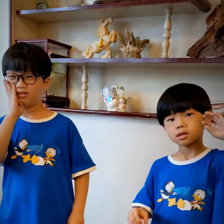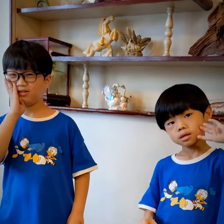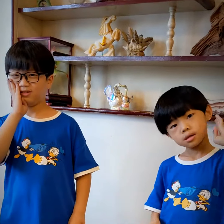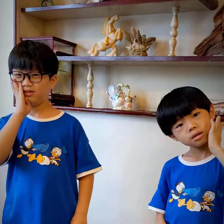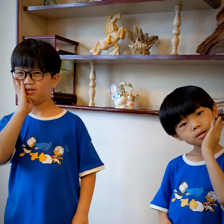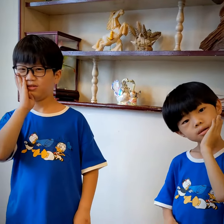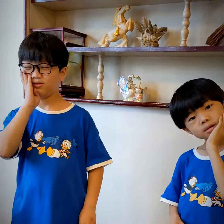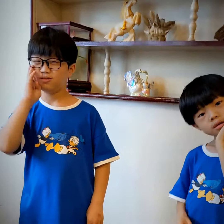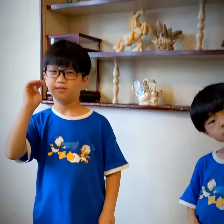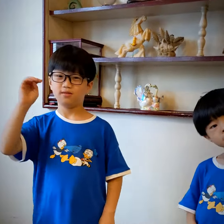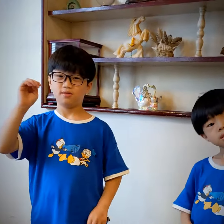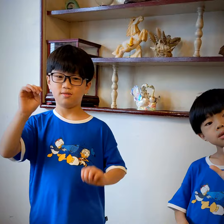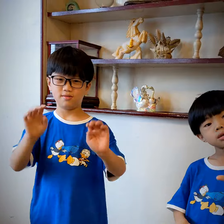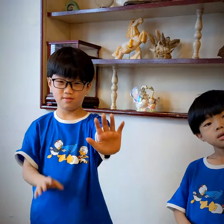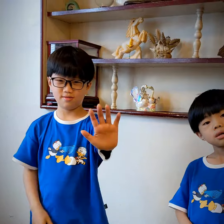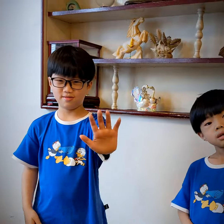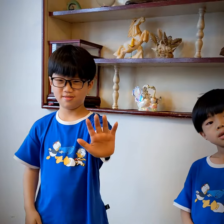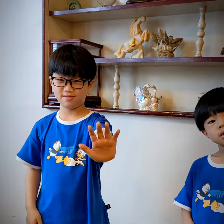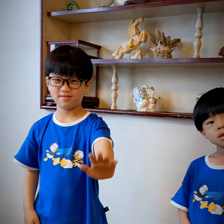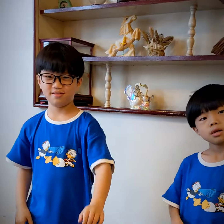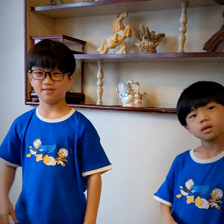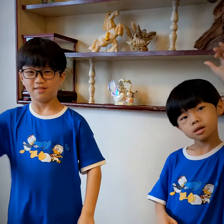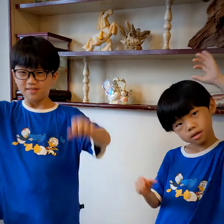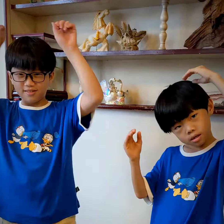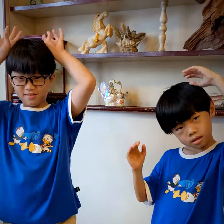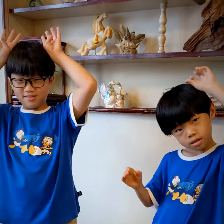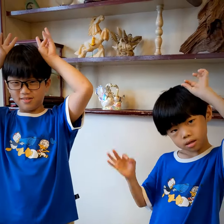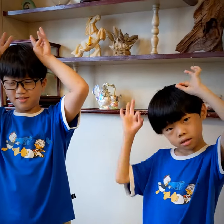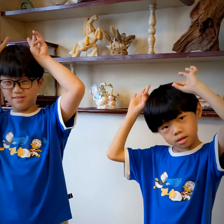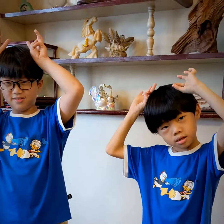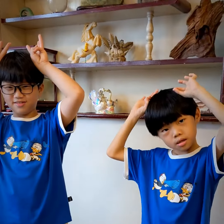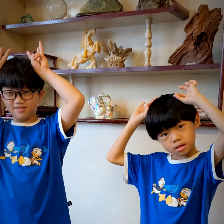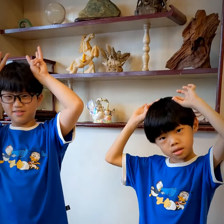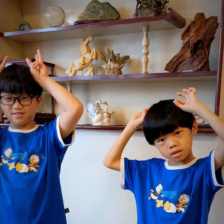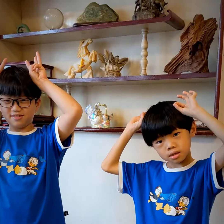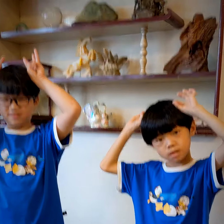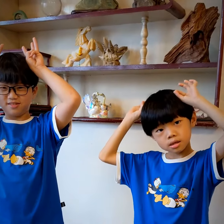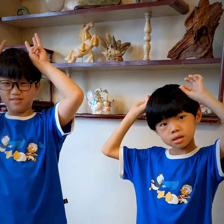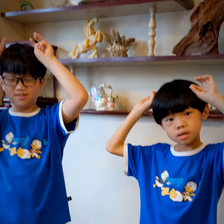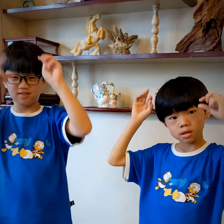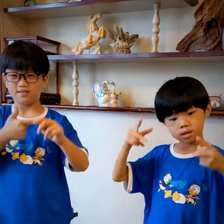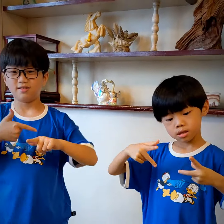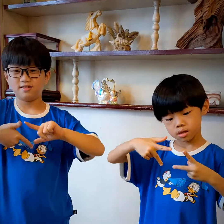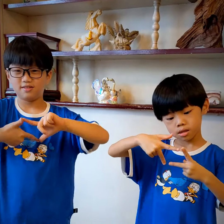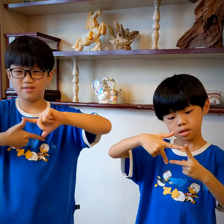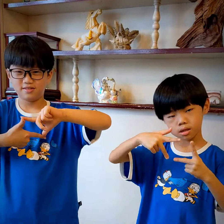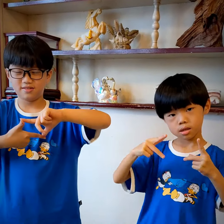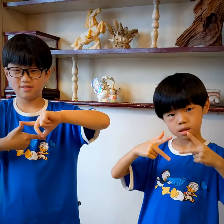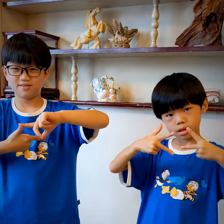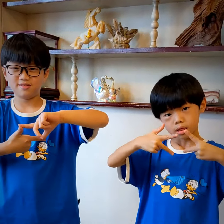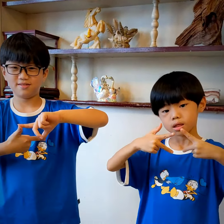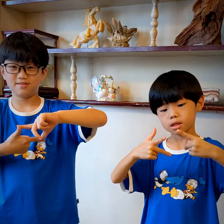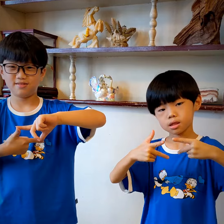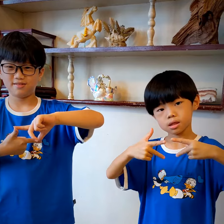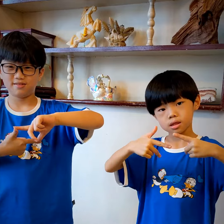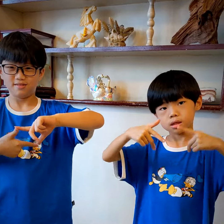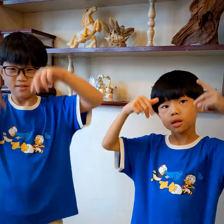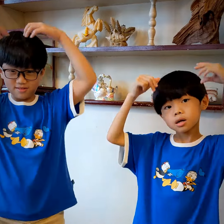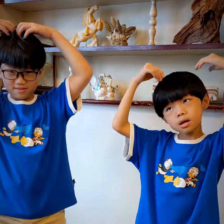life 1, 2, 3, 4, 5, I love you 6, 7, 8,